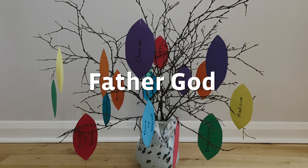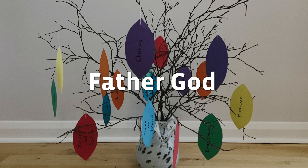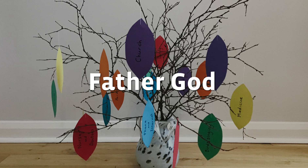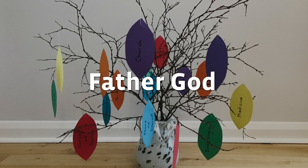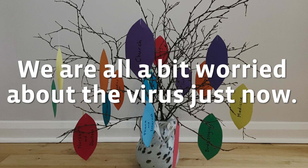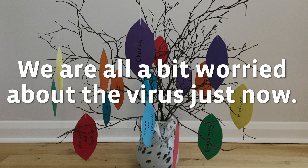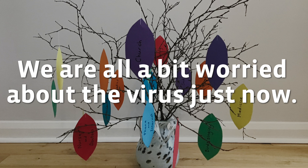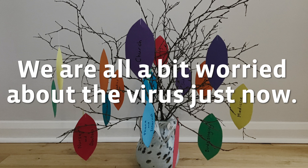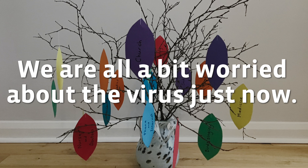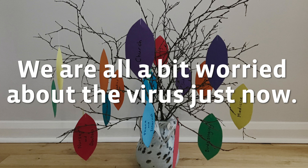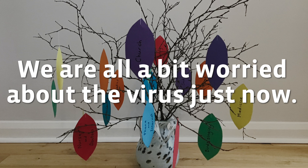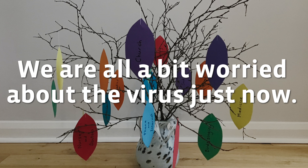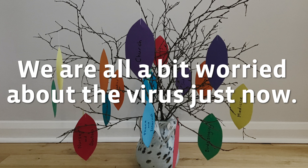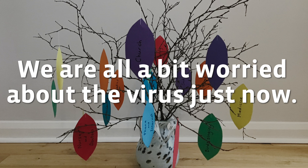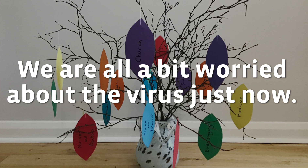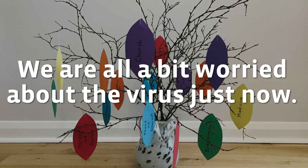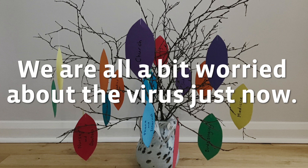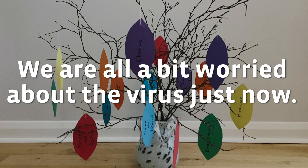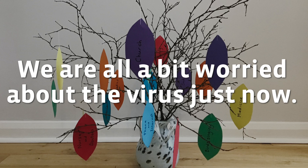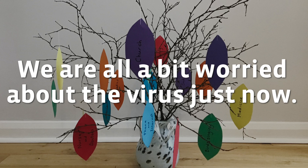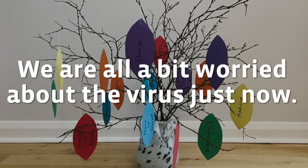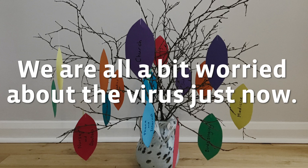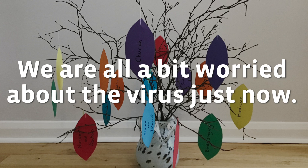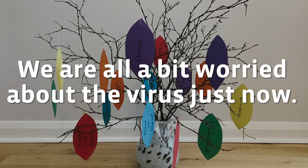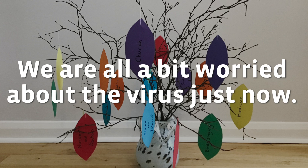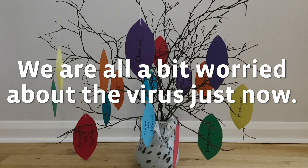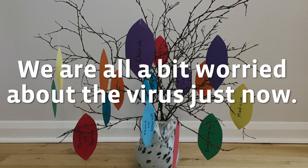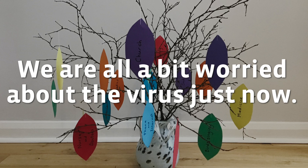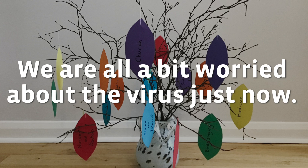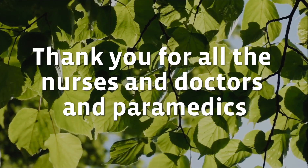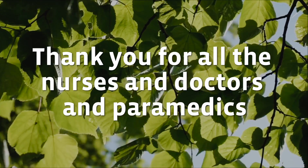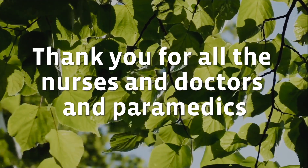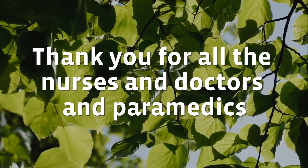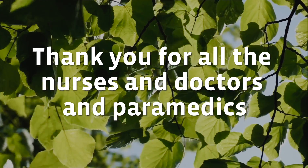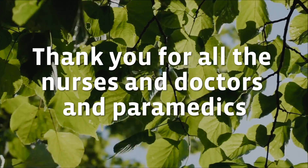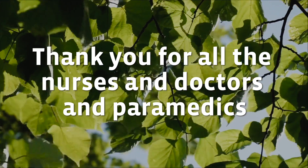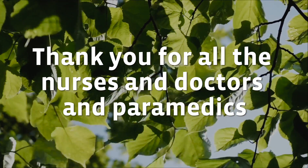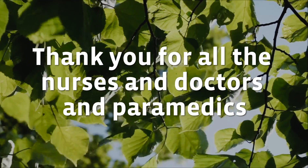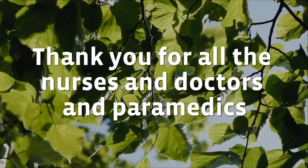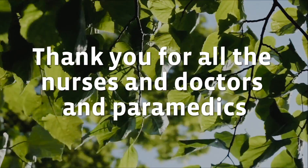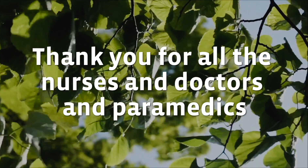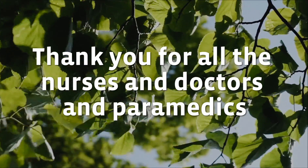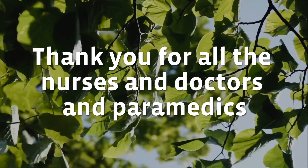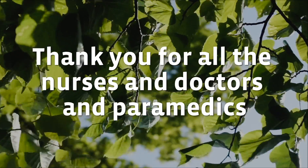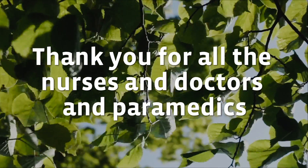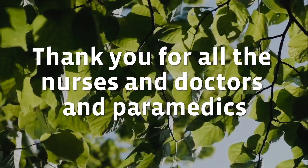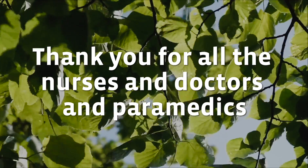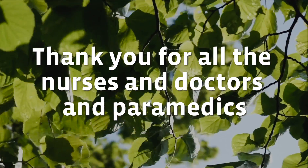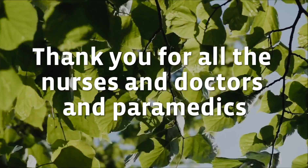Father God, we are all a bit worried about the virus just now. Thank you for all the nurses and doctors and